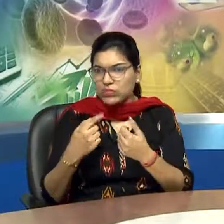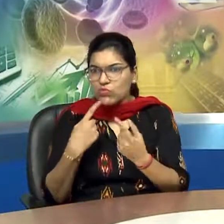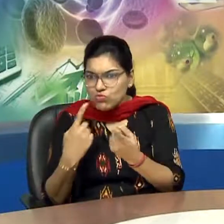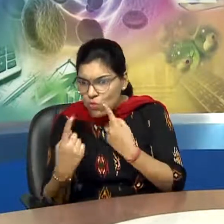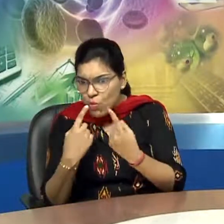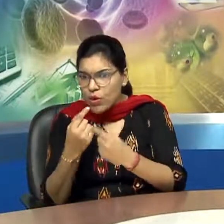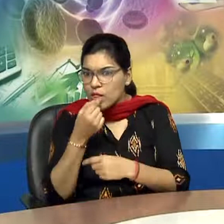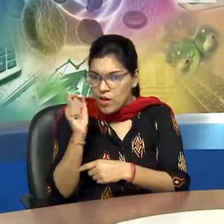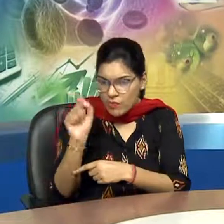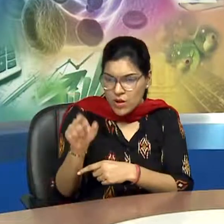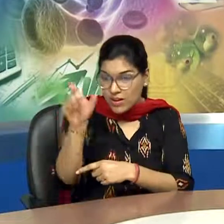and